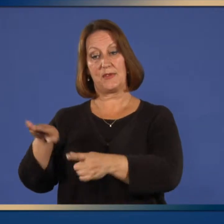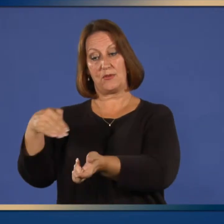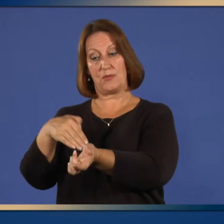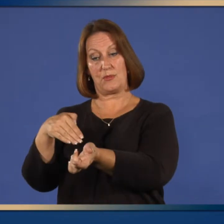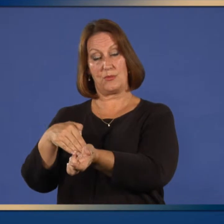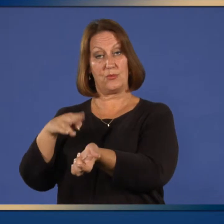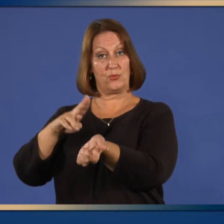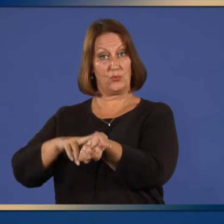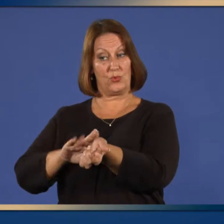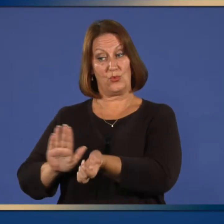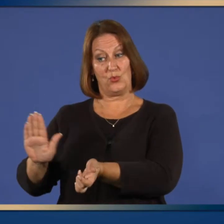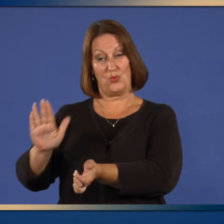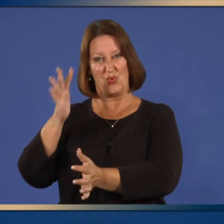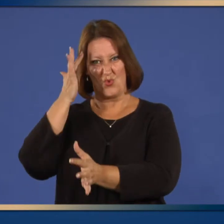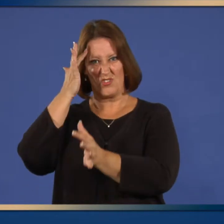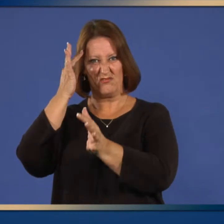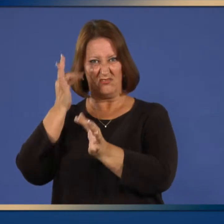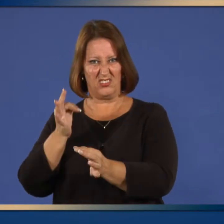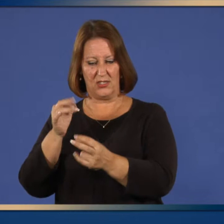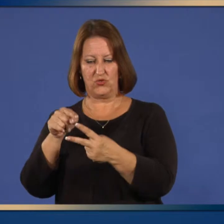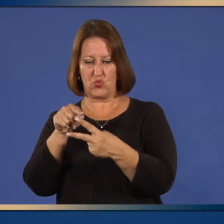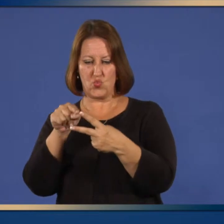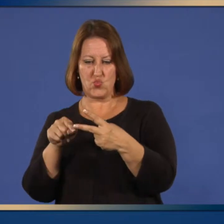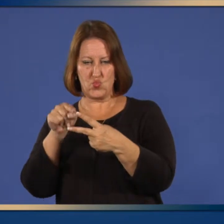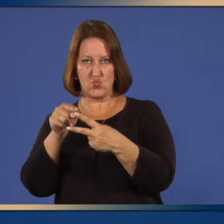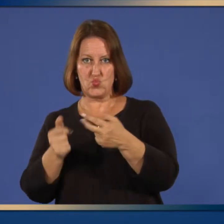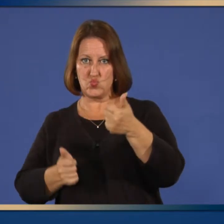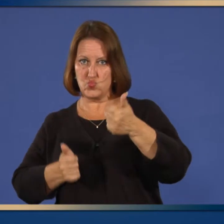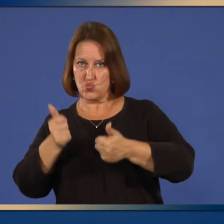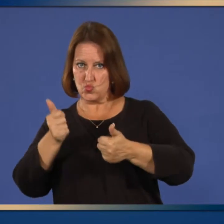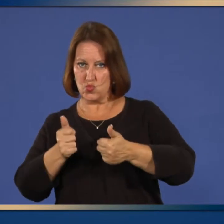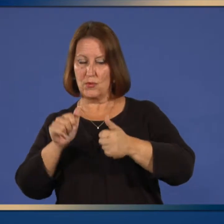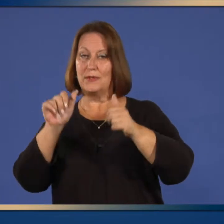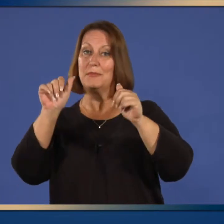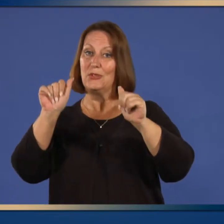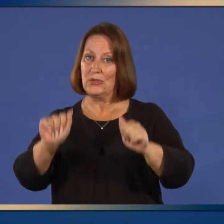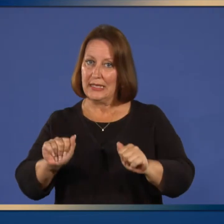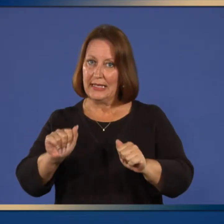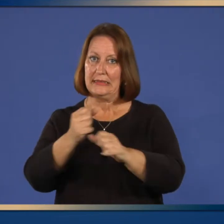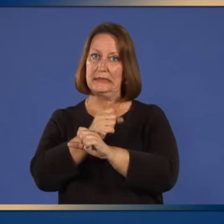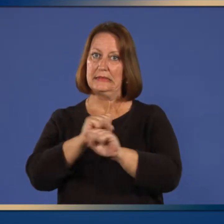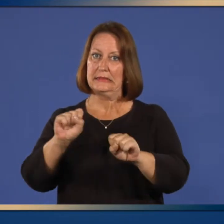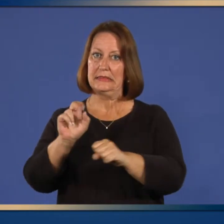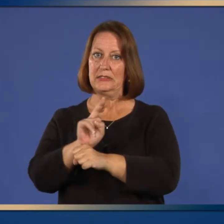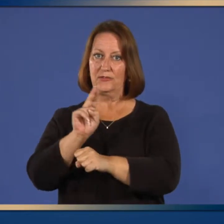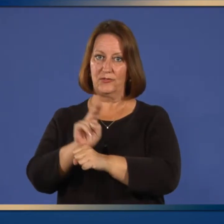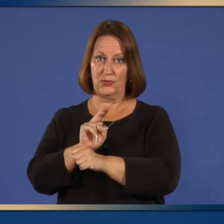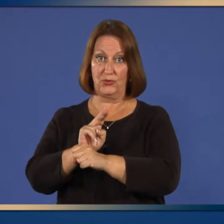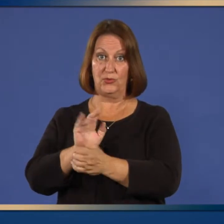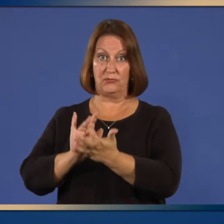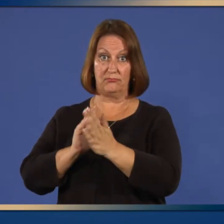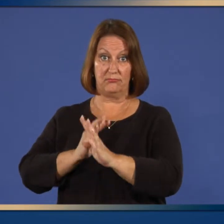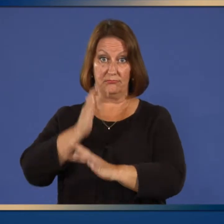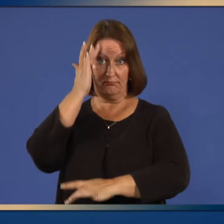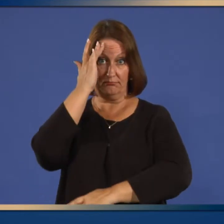At the provider's discretion, either vaccine may be administered during the 2nd or 3rd